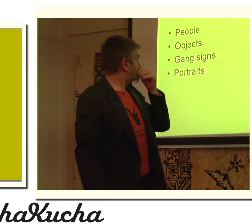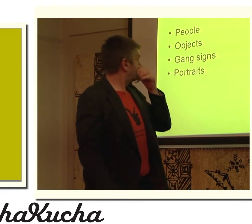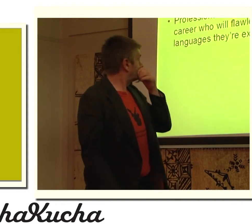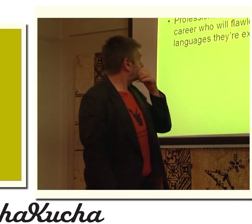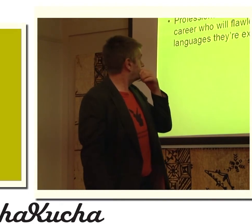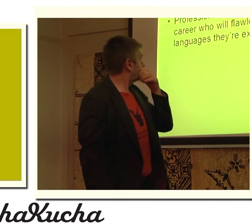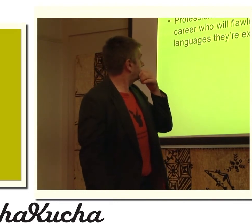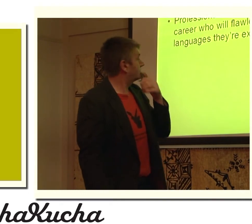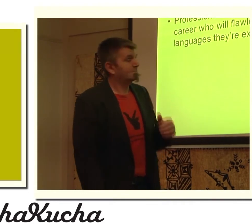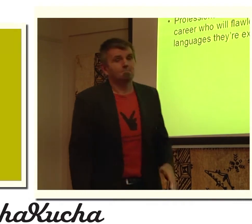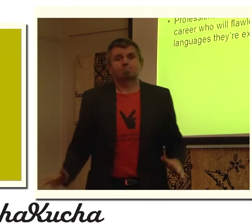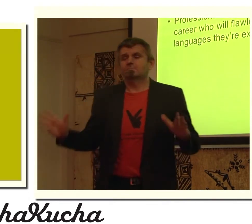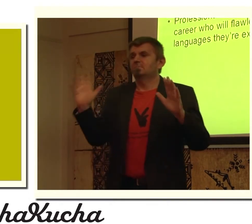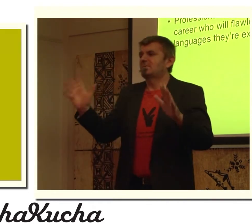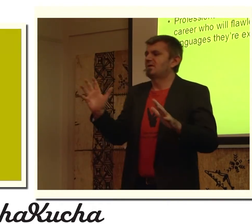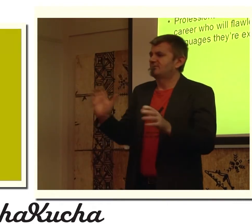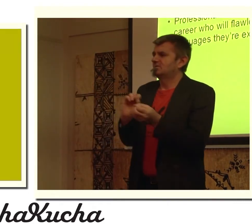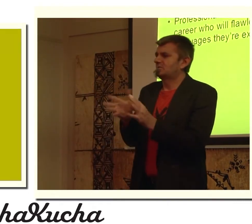Okay, next slide.